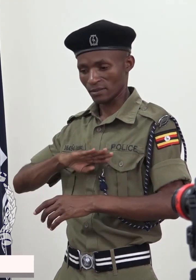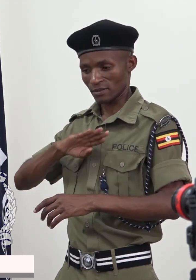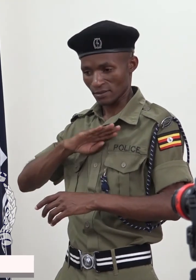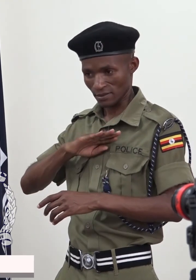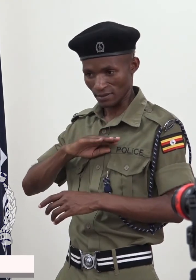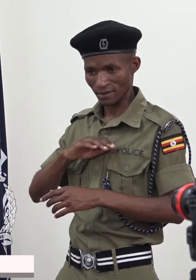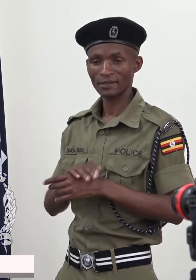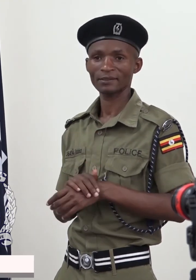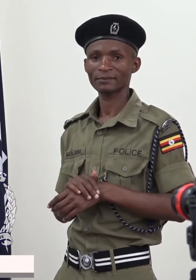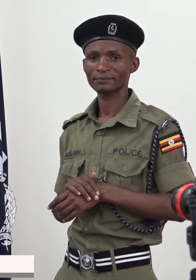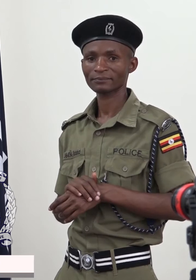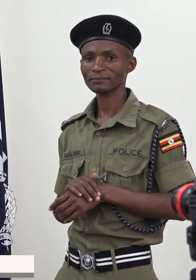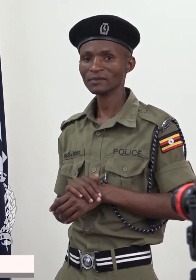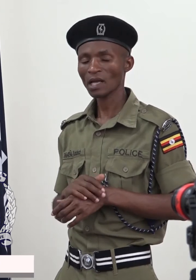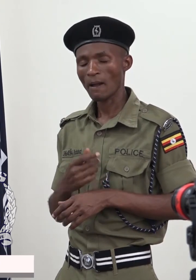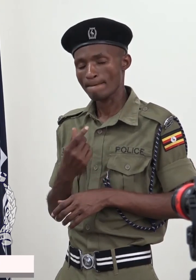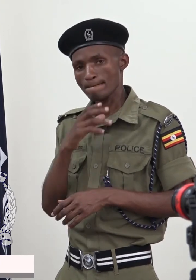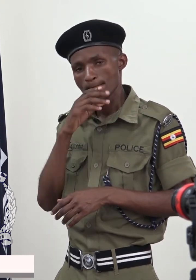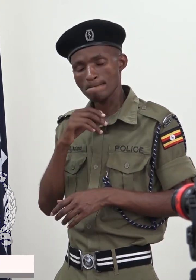school playground.